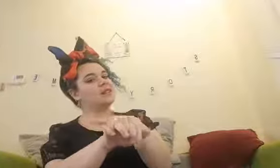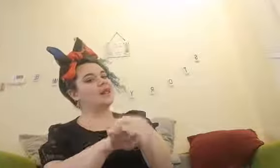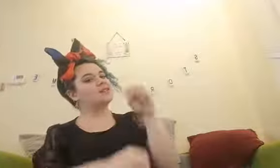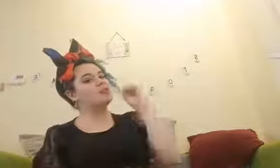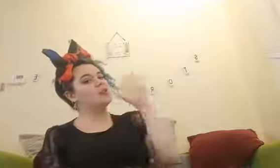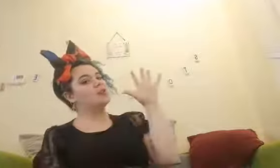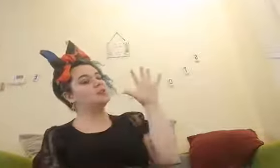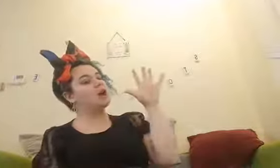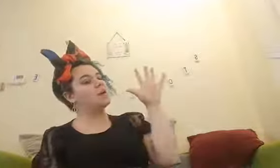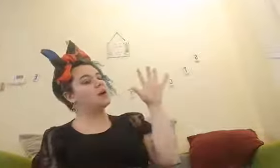Turtle called up.